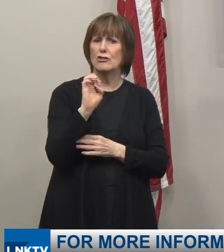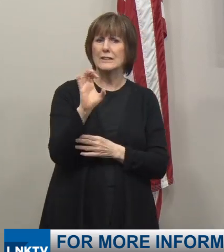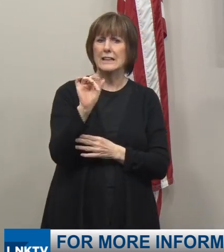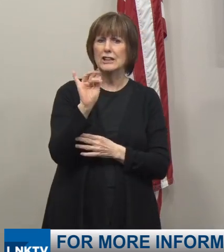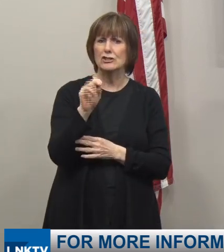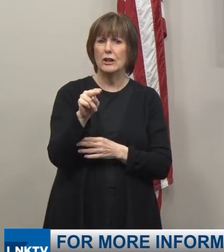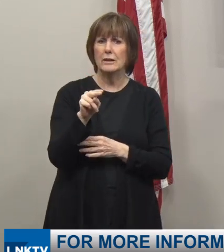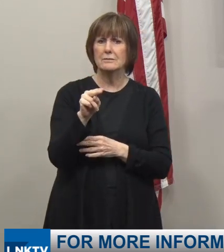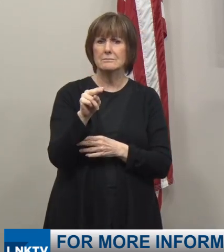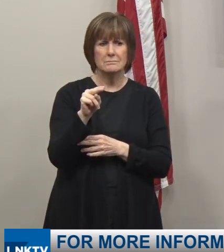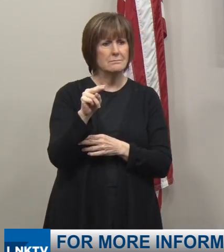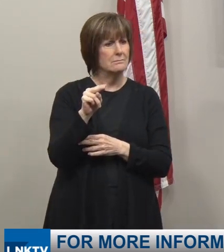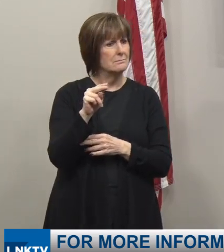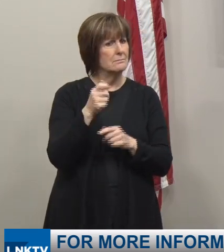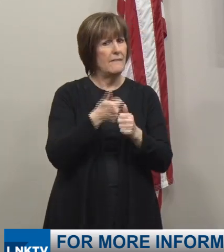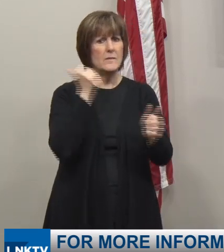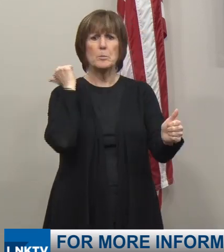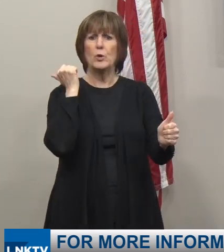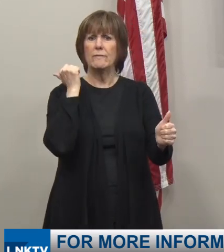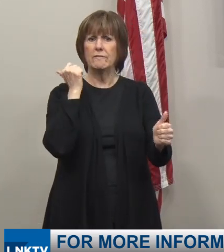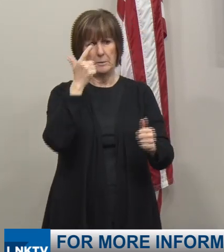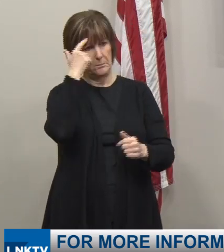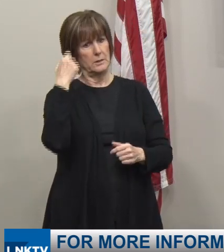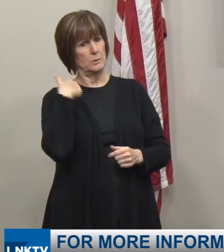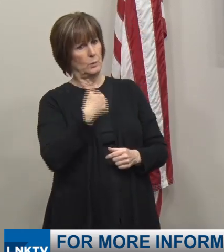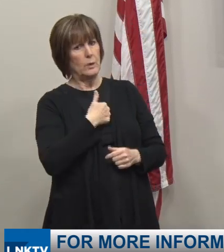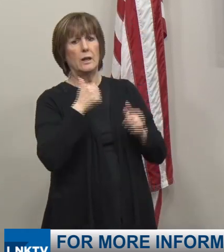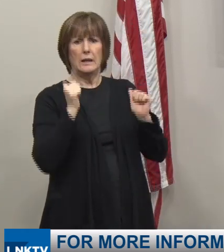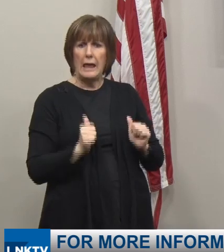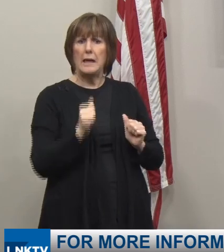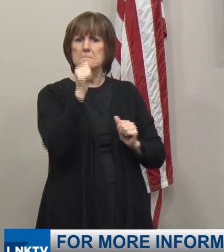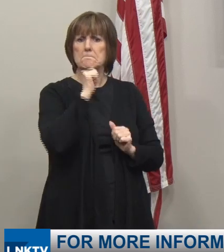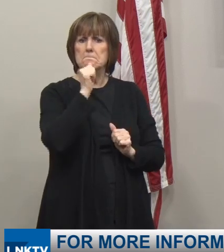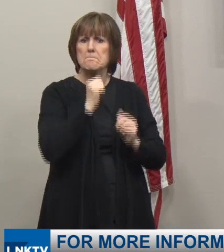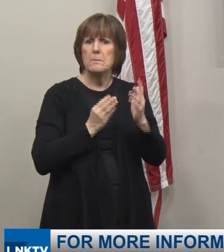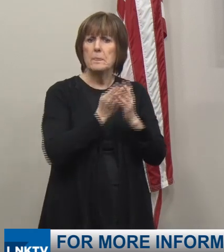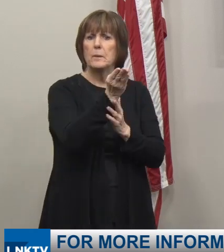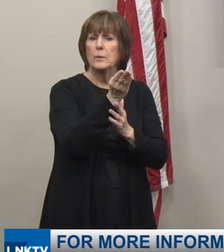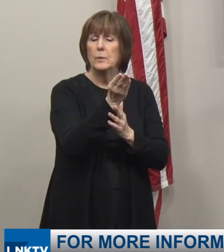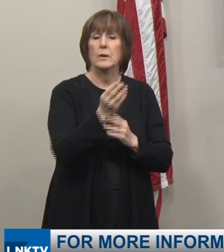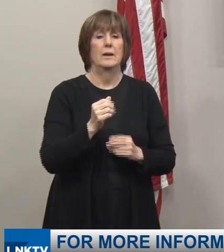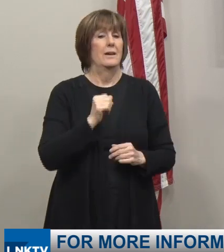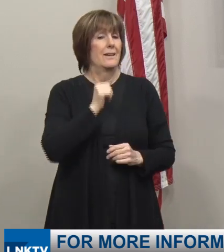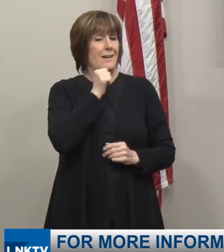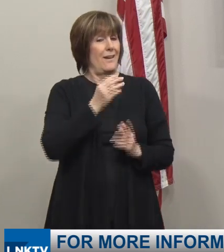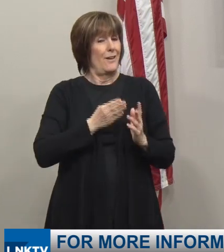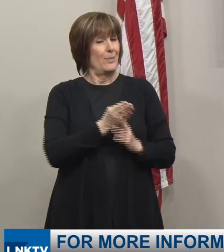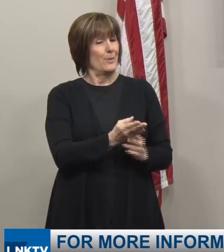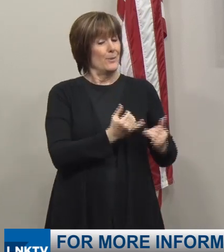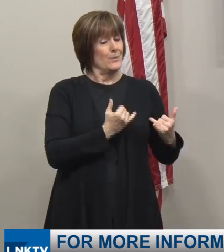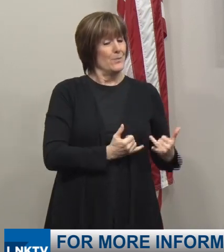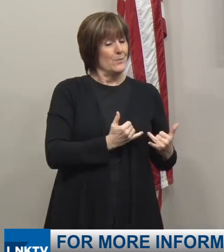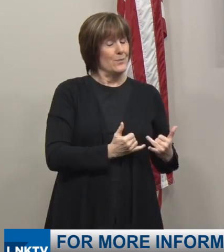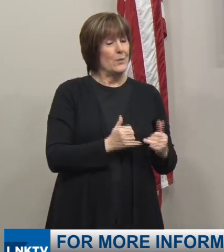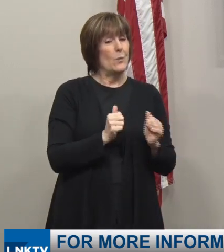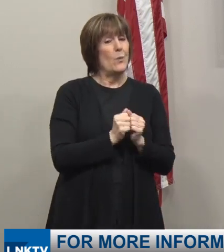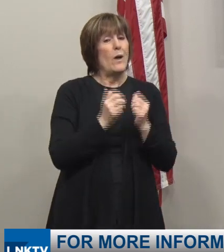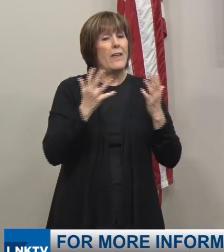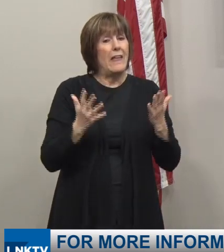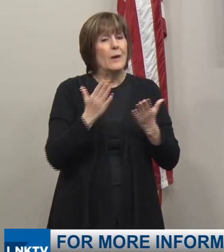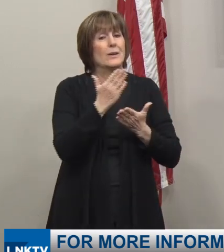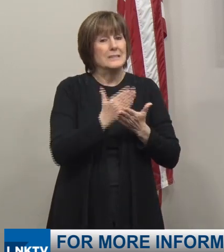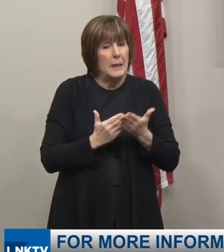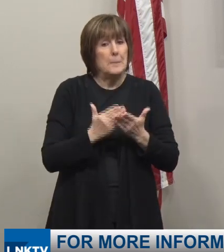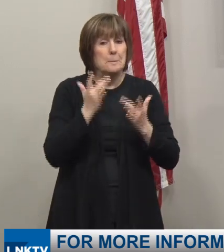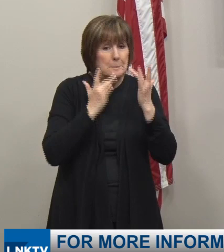because of our ability to withstand turbulence in the national economy. While we won't get through this current crisis unscathed,